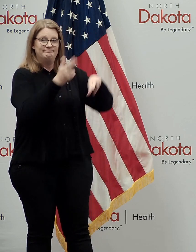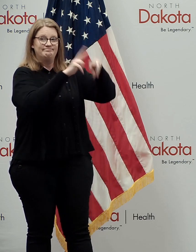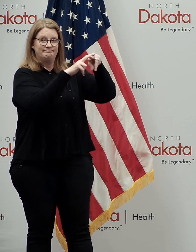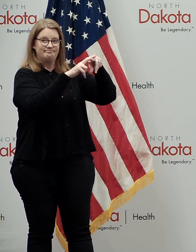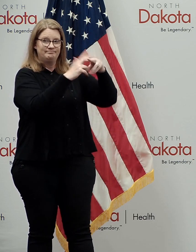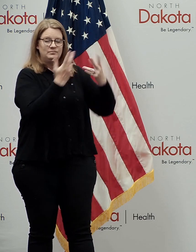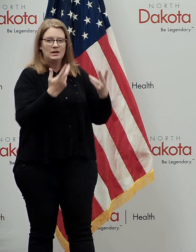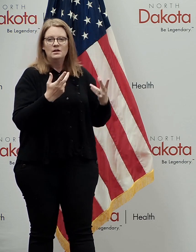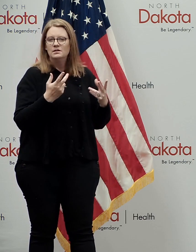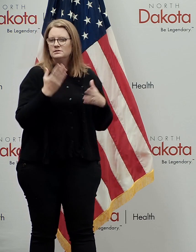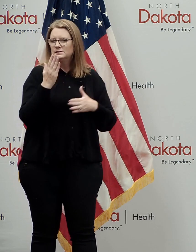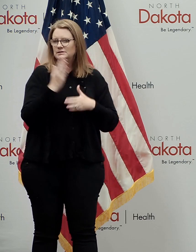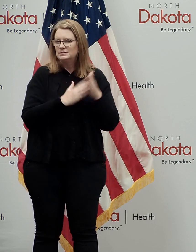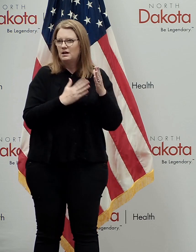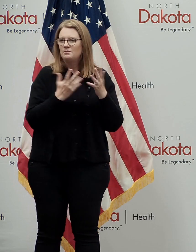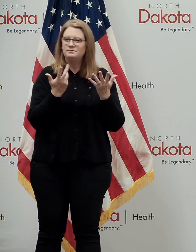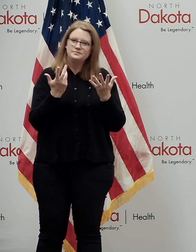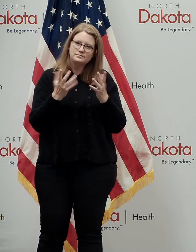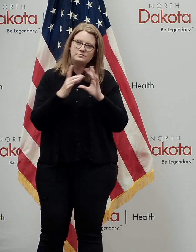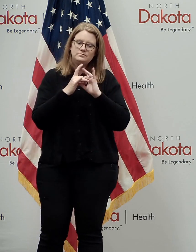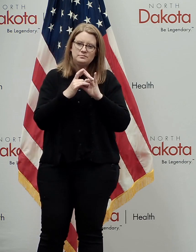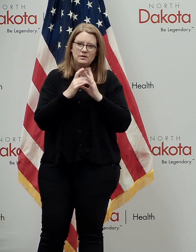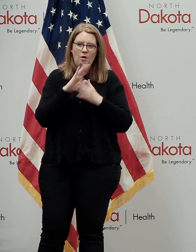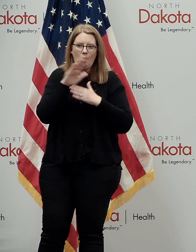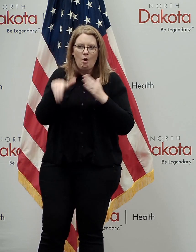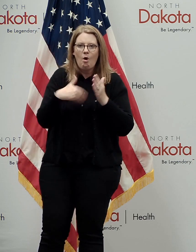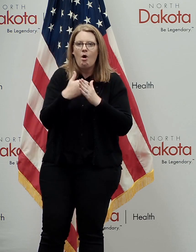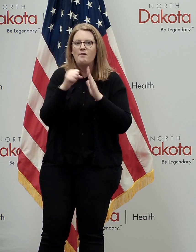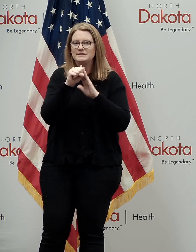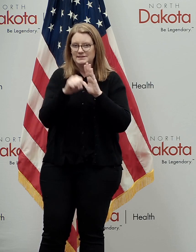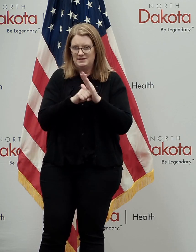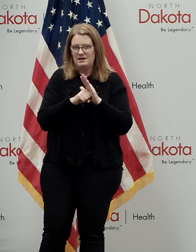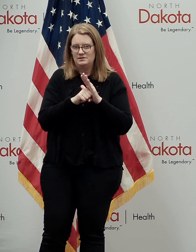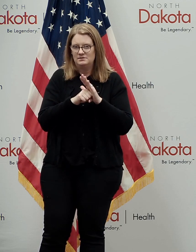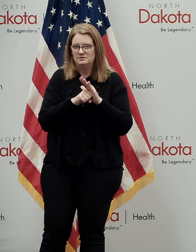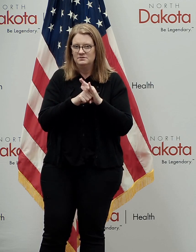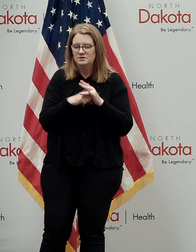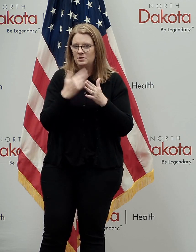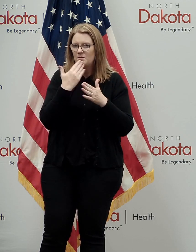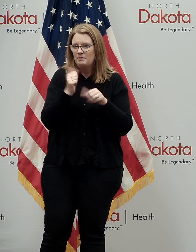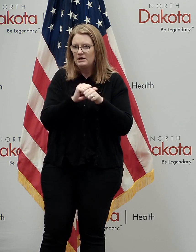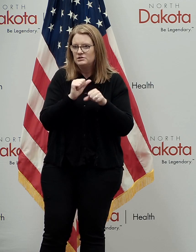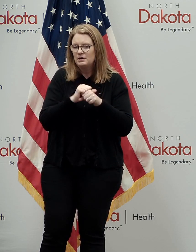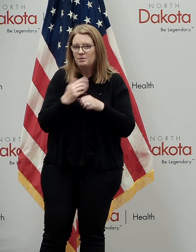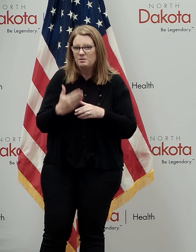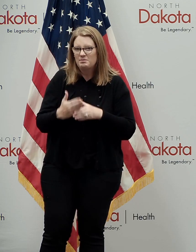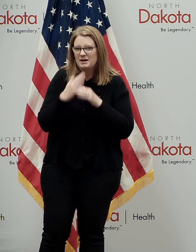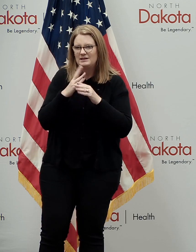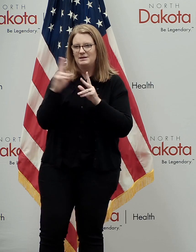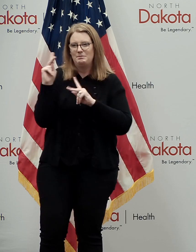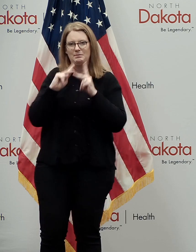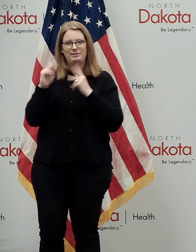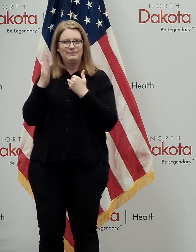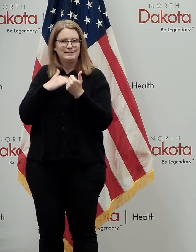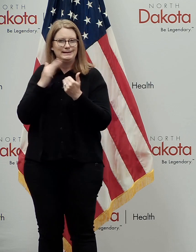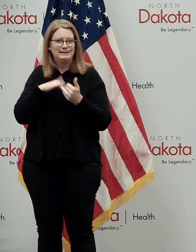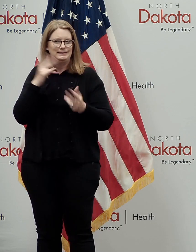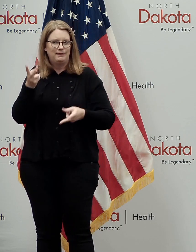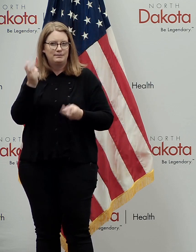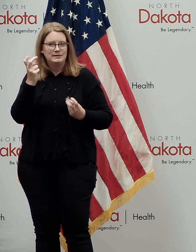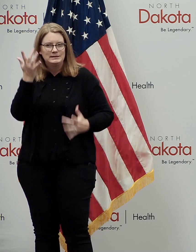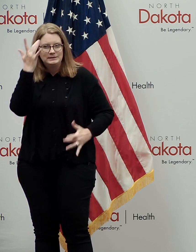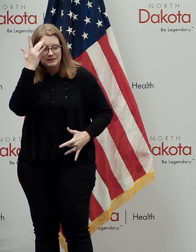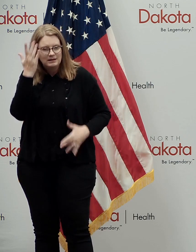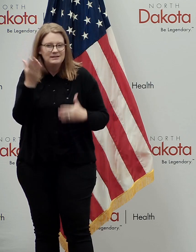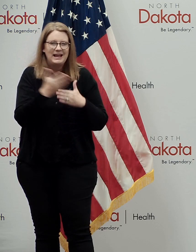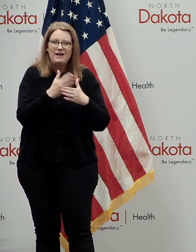be attributed to the fact that all states are doing a better job of protecting those that are most vulnerable. So as the average age